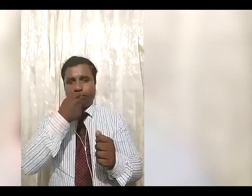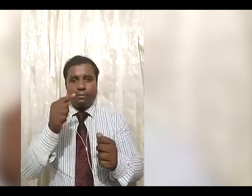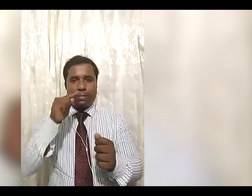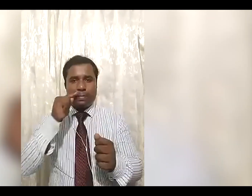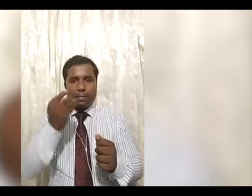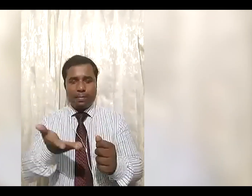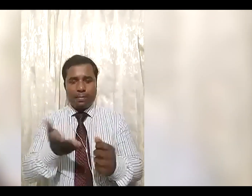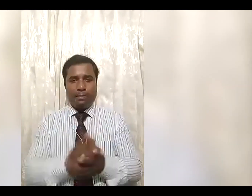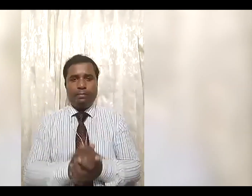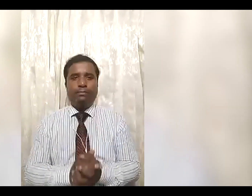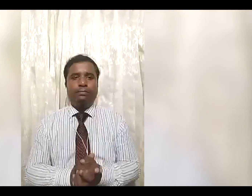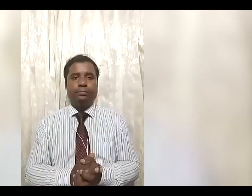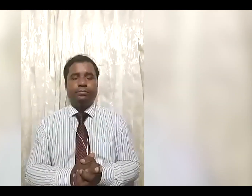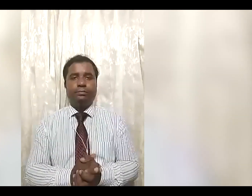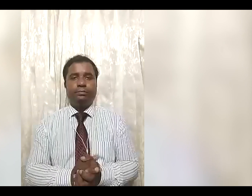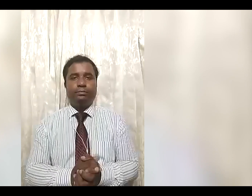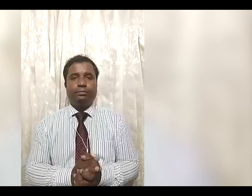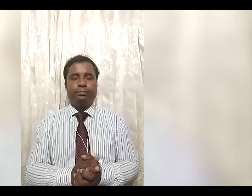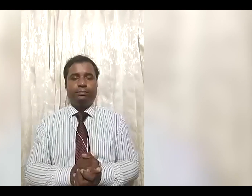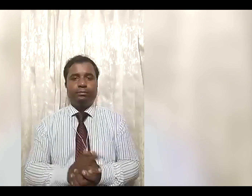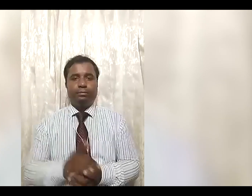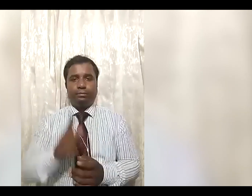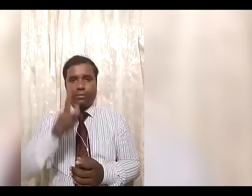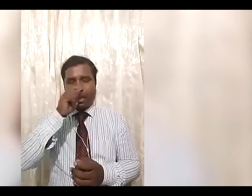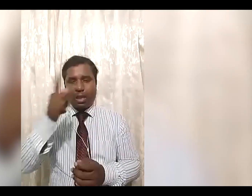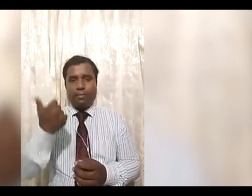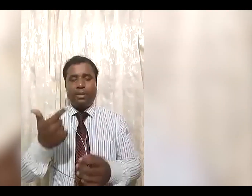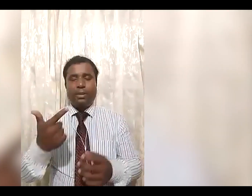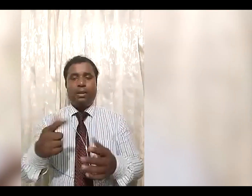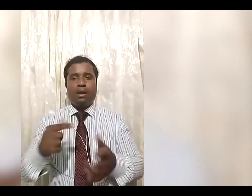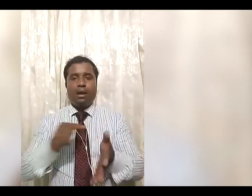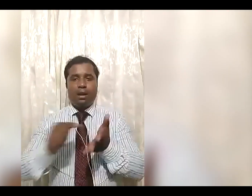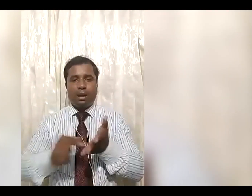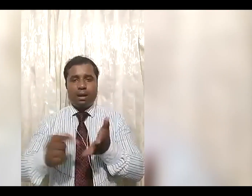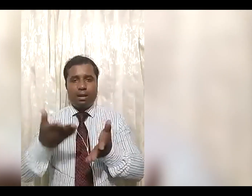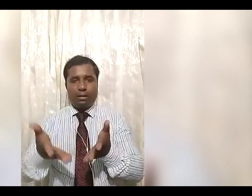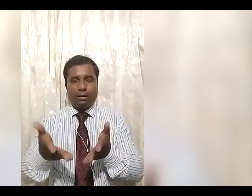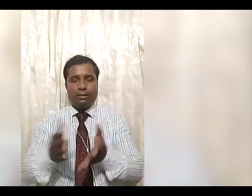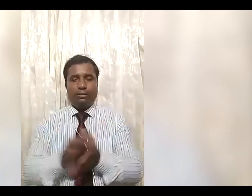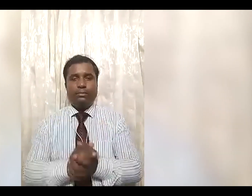Is the Americans with Disabilities Act applicable only